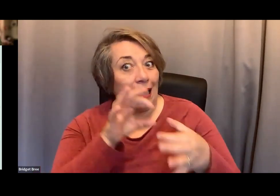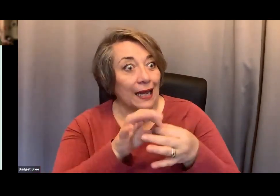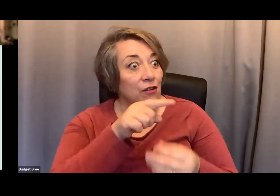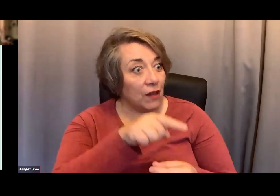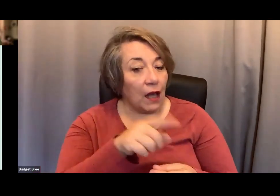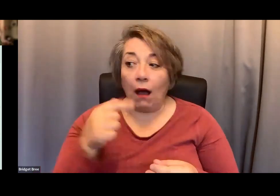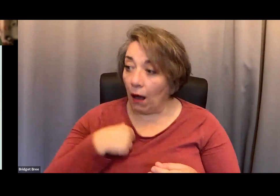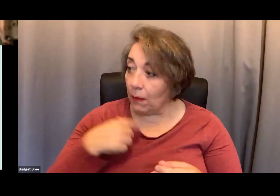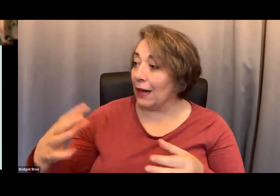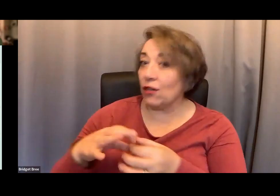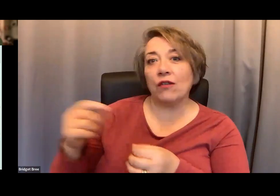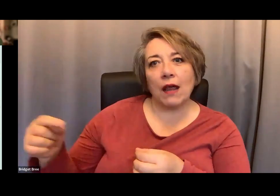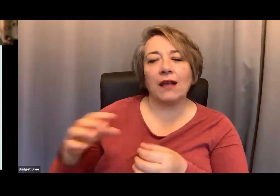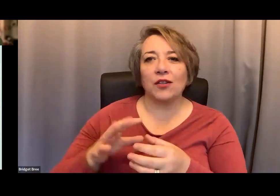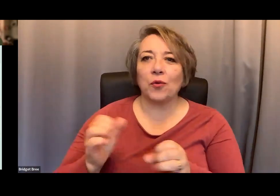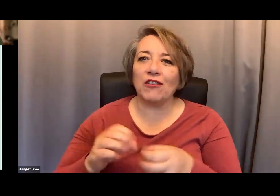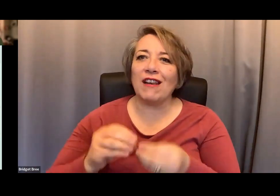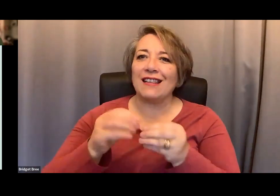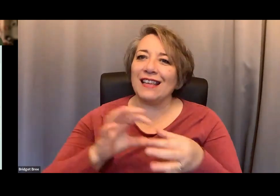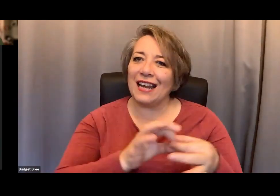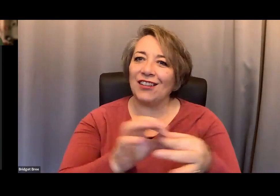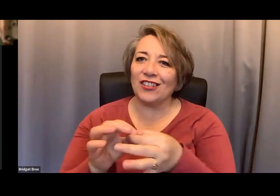scale and the global scales.